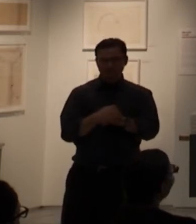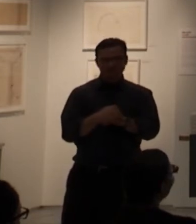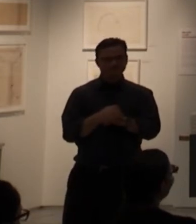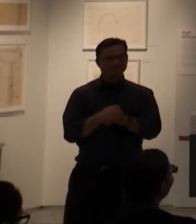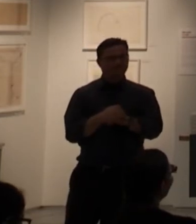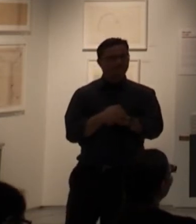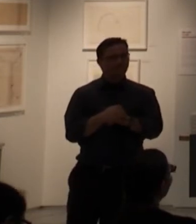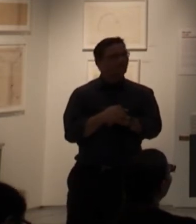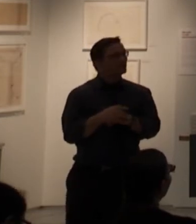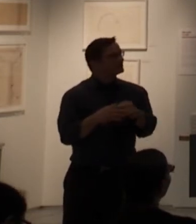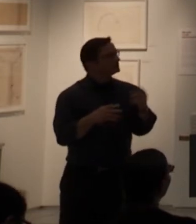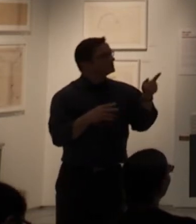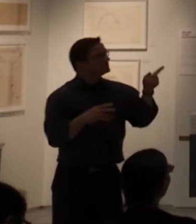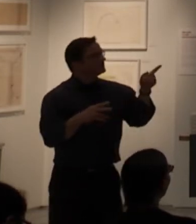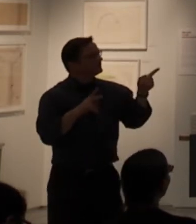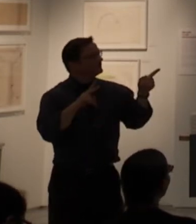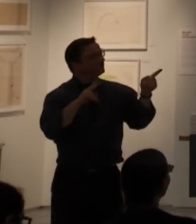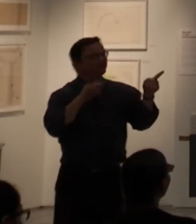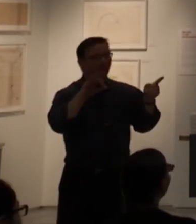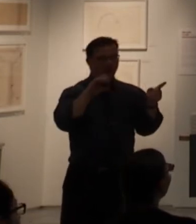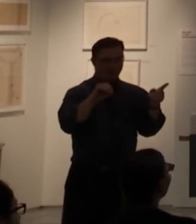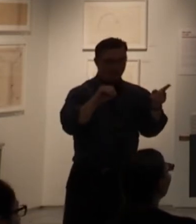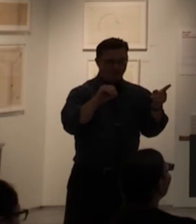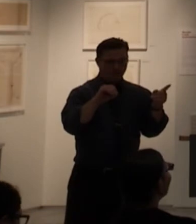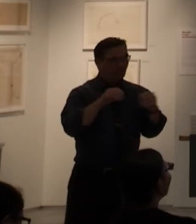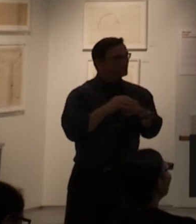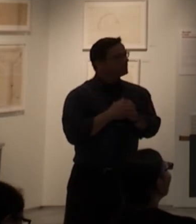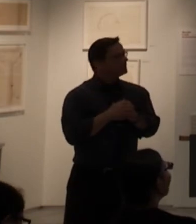This is Vico Magistretti.